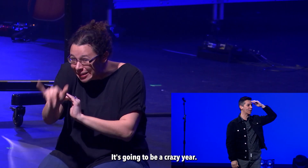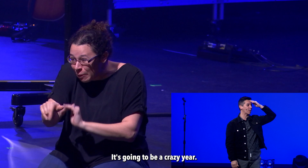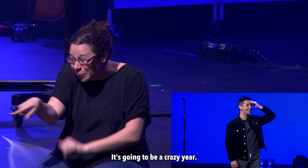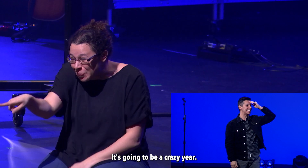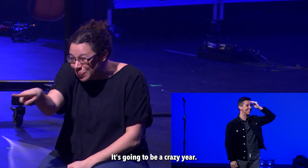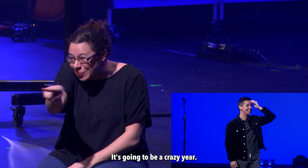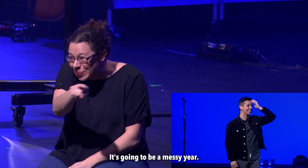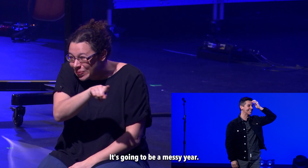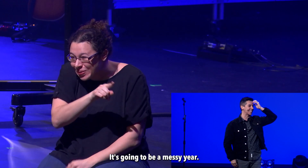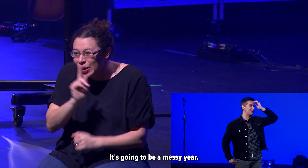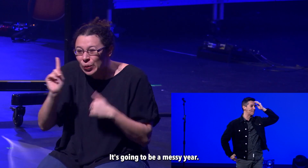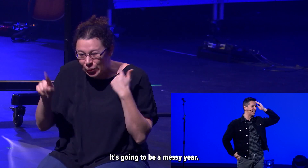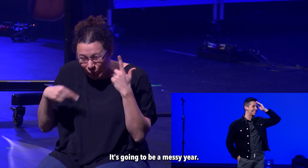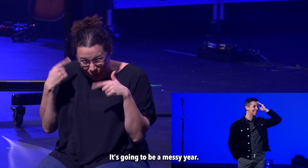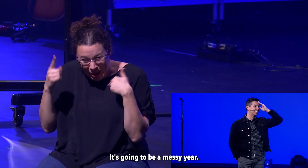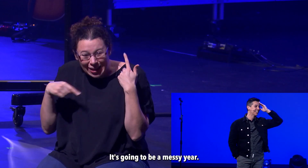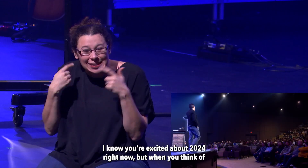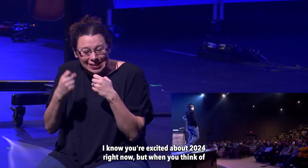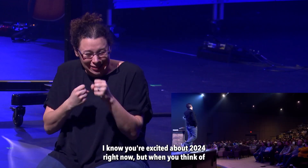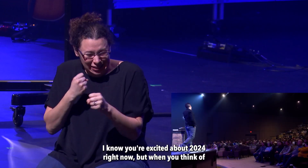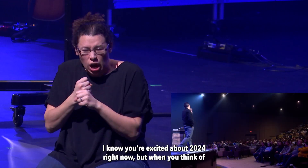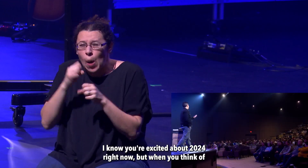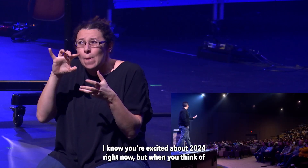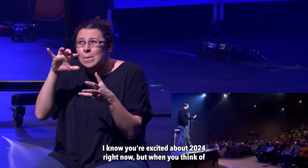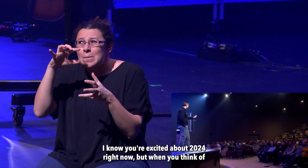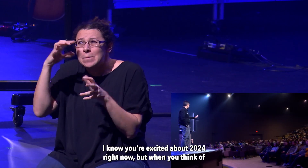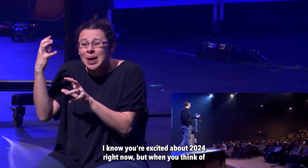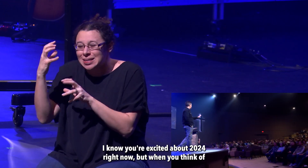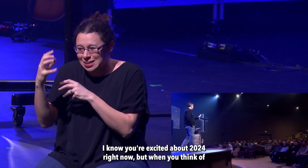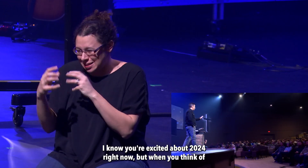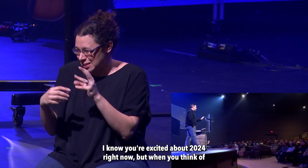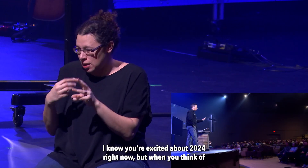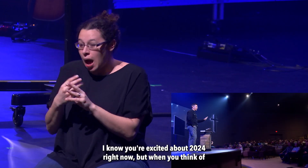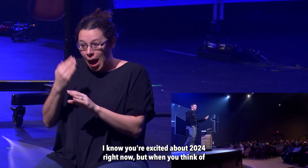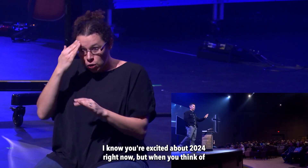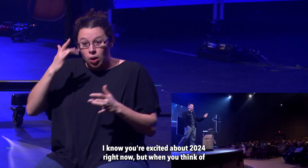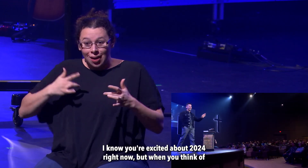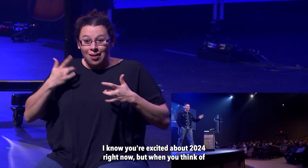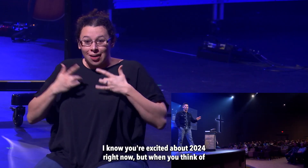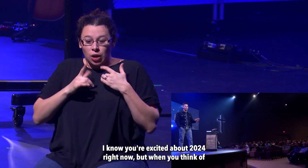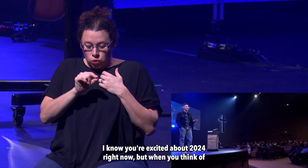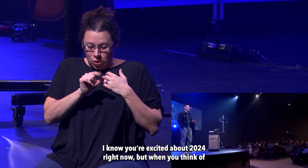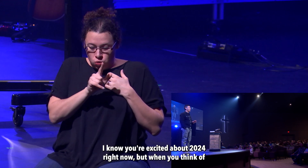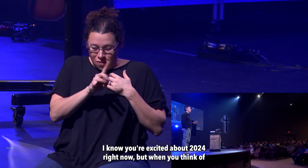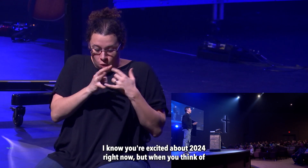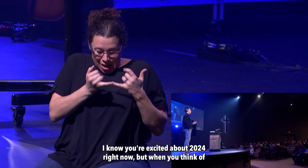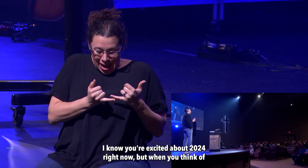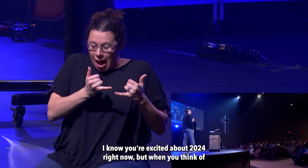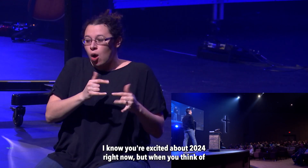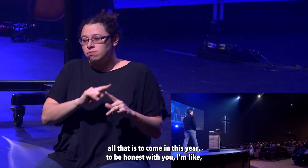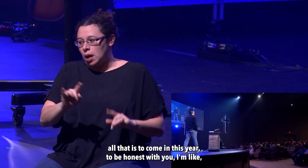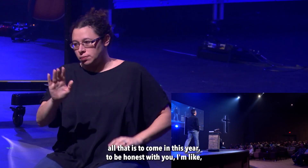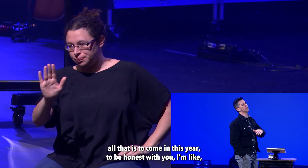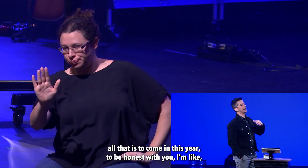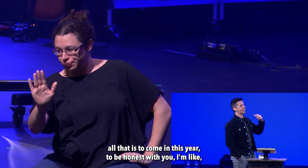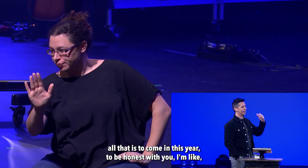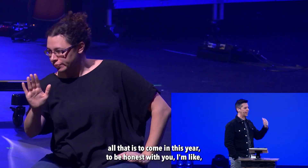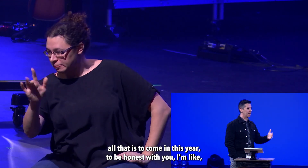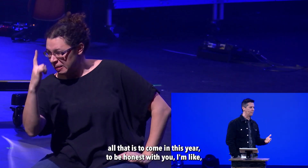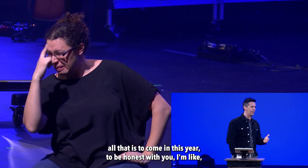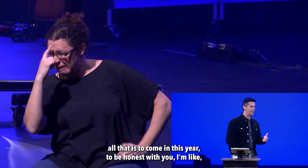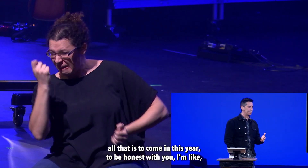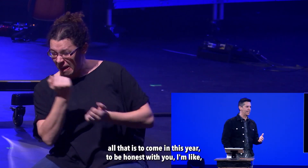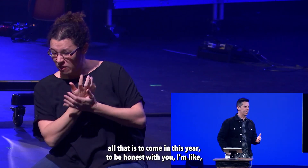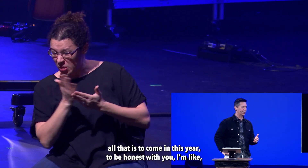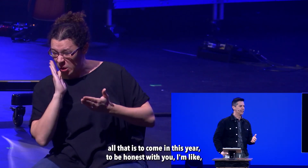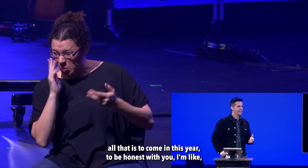a crazy year. It's going to be a messy year. I know you're excited about 2024 right now, but when you think of all that is to